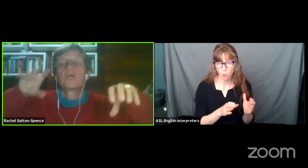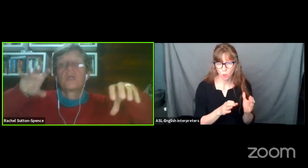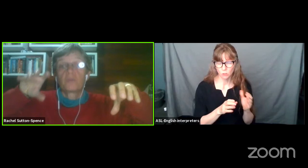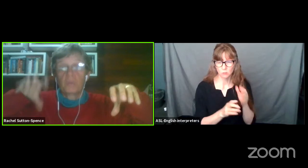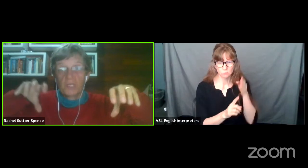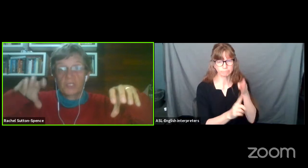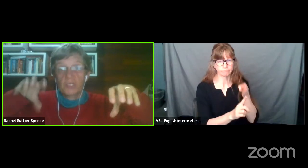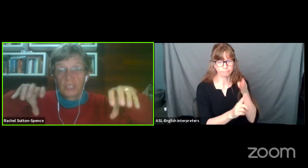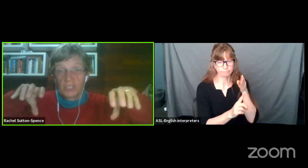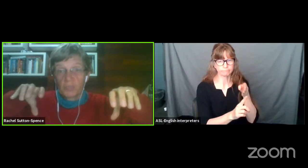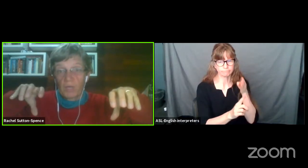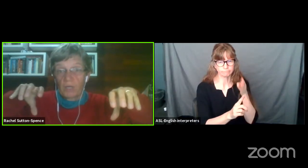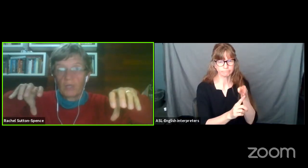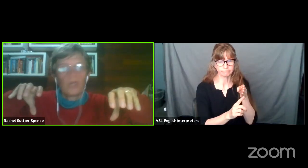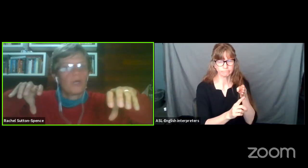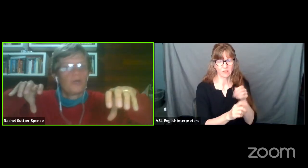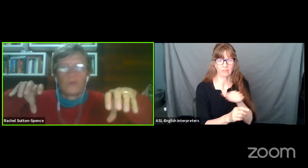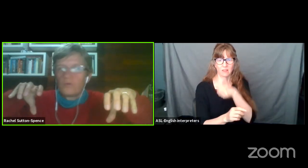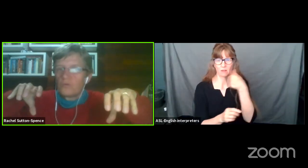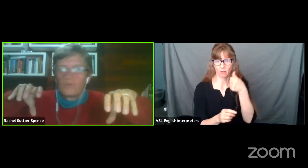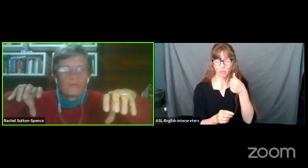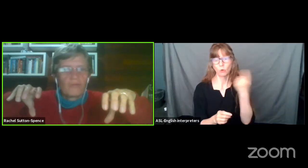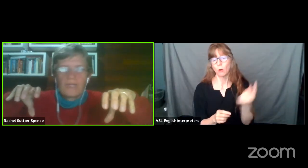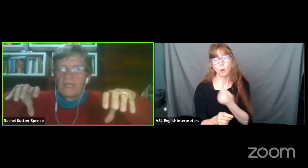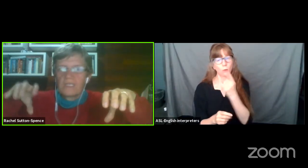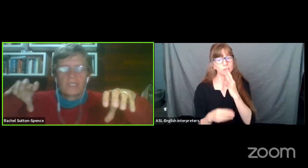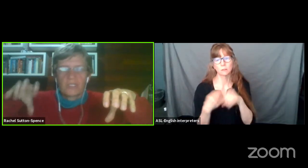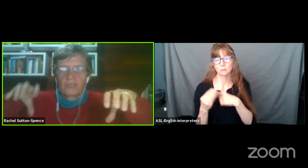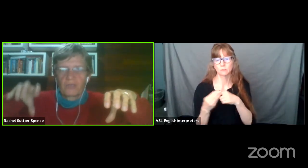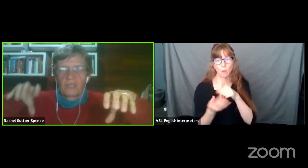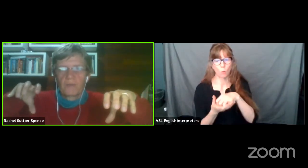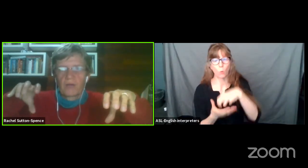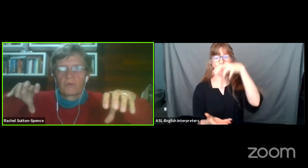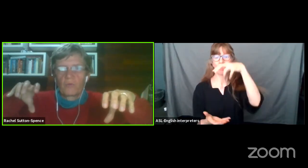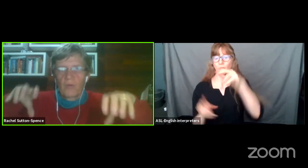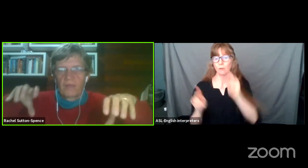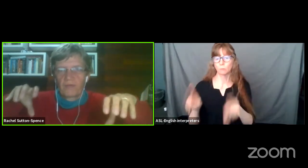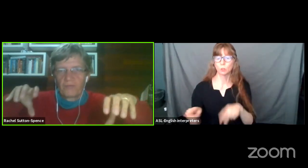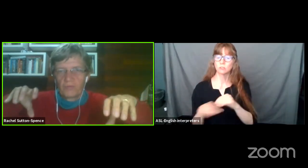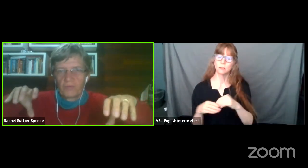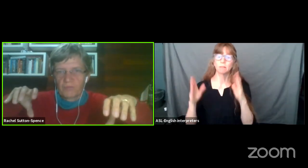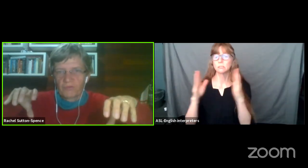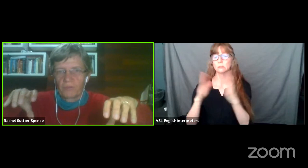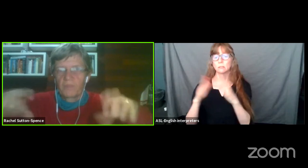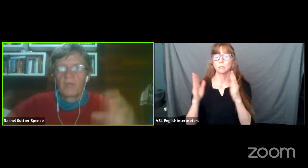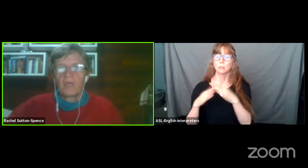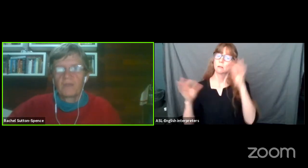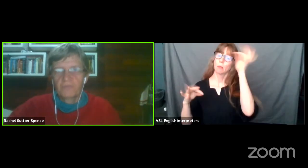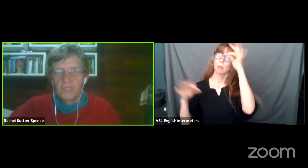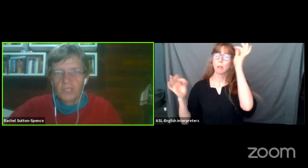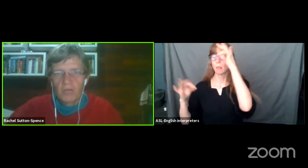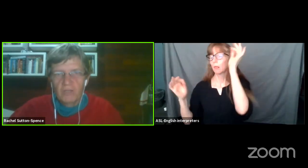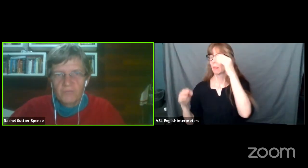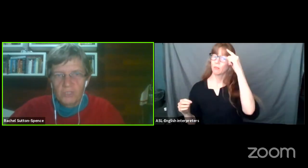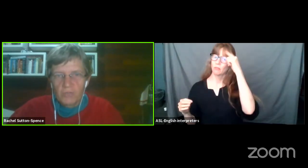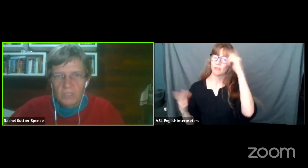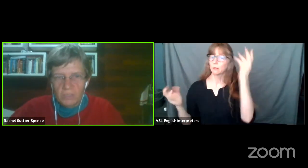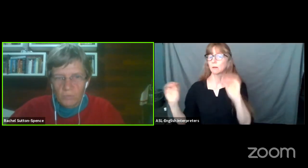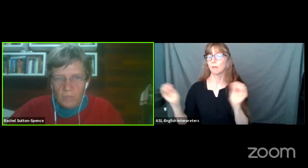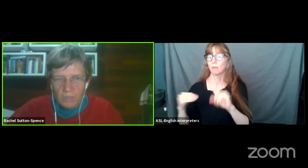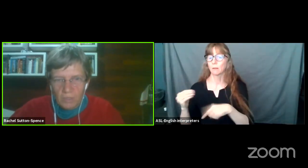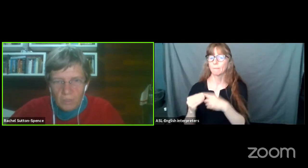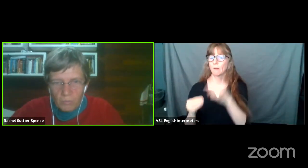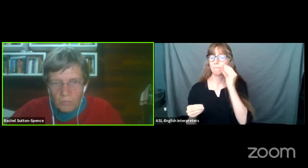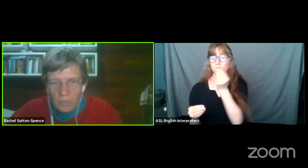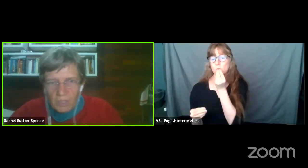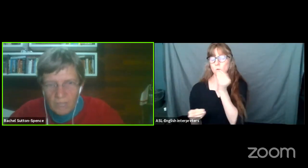about the rich city dweller who really doesn't think about where their food comes from. If this sharing of the screen doesn't